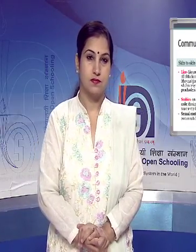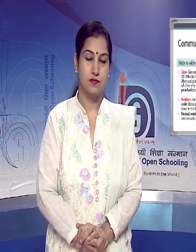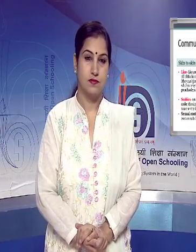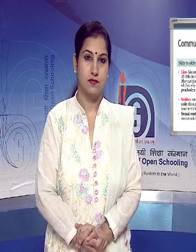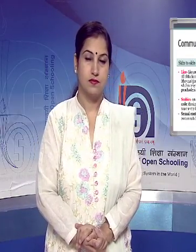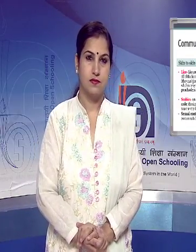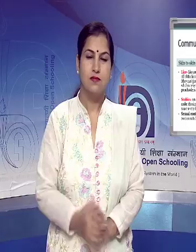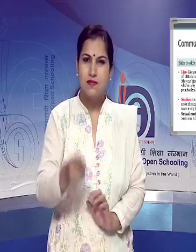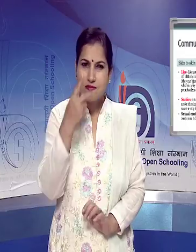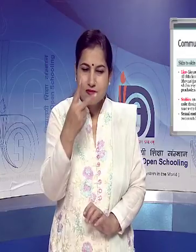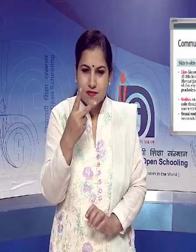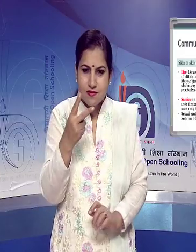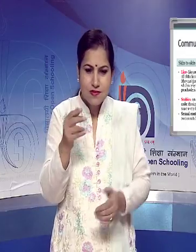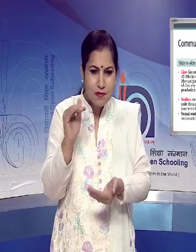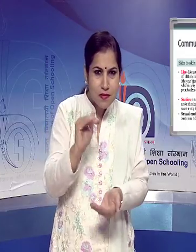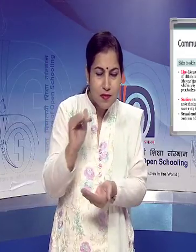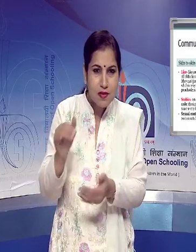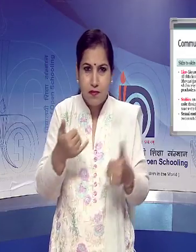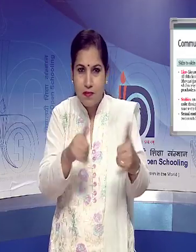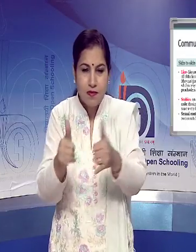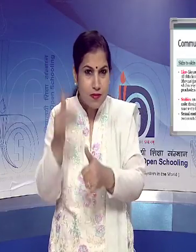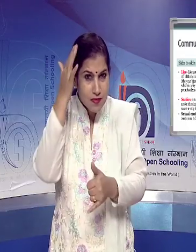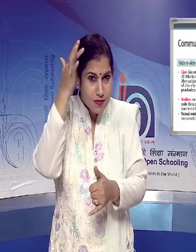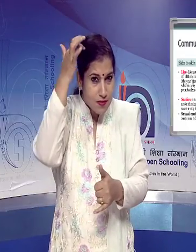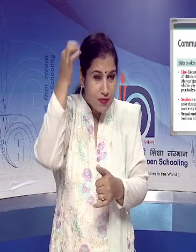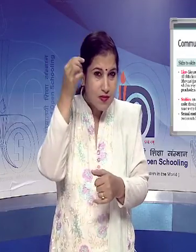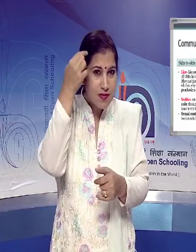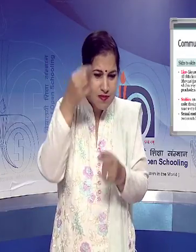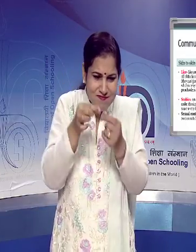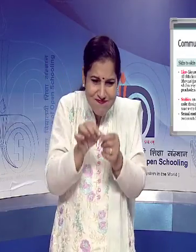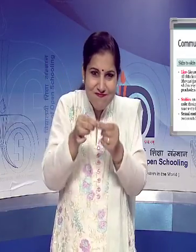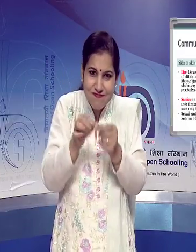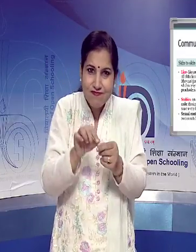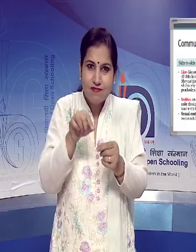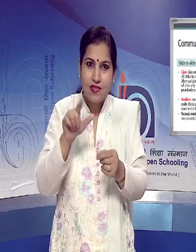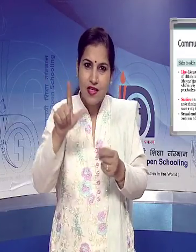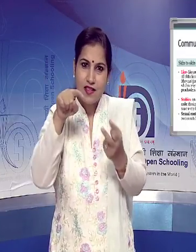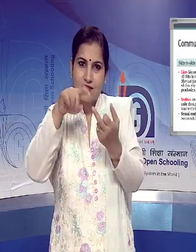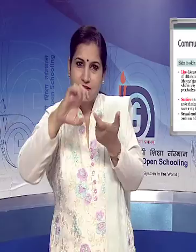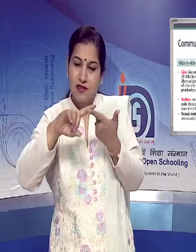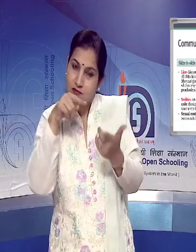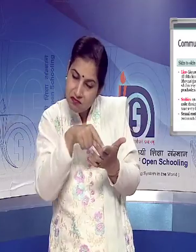like lice. Lice are the tiny parasites that live off the blood in scalps.